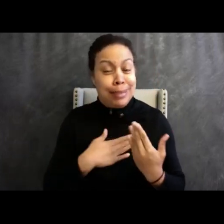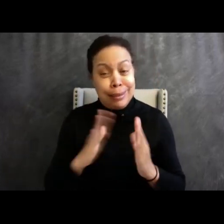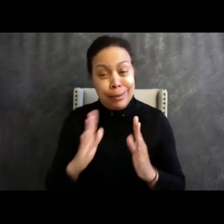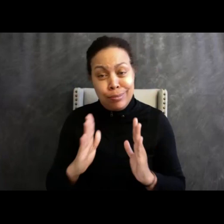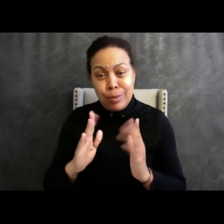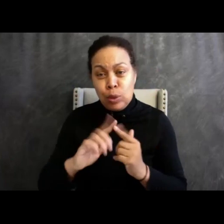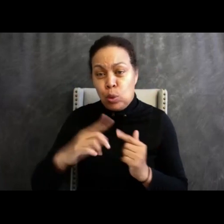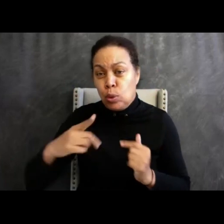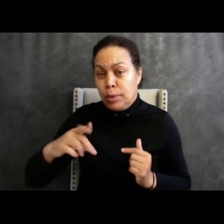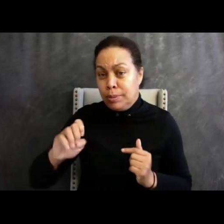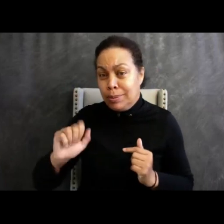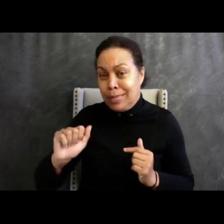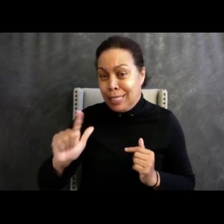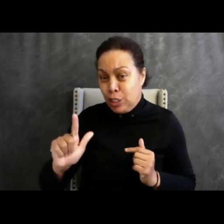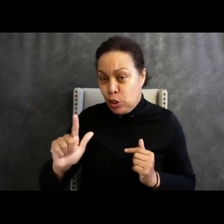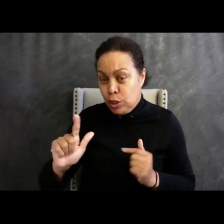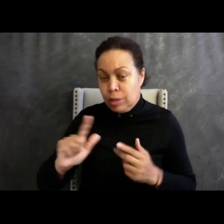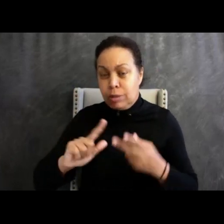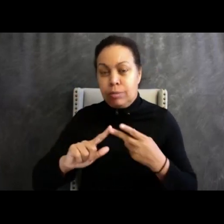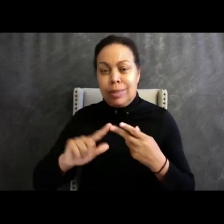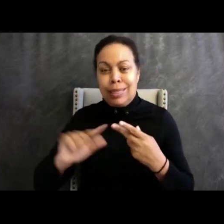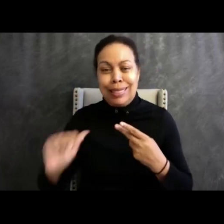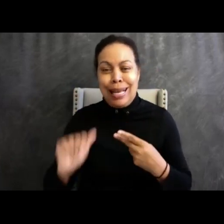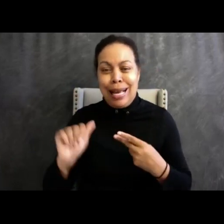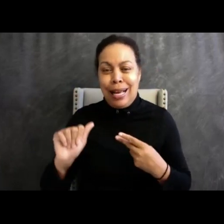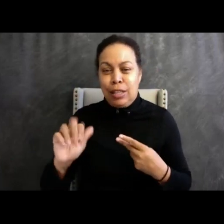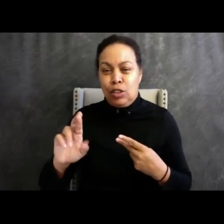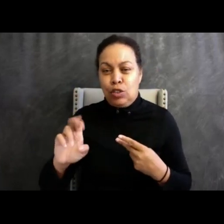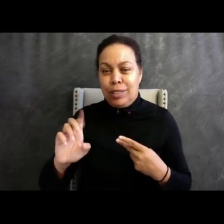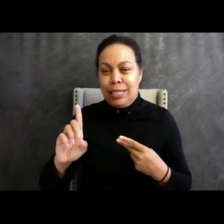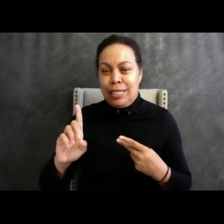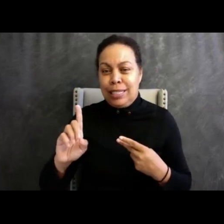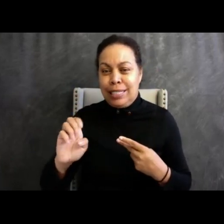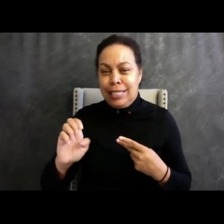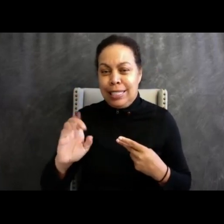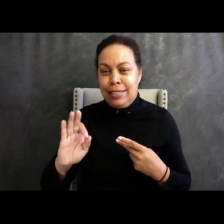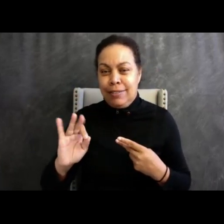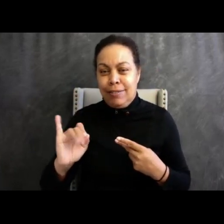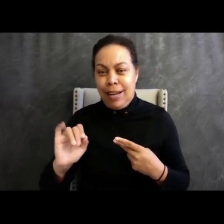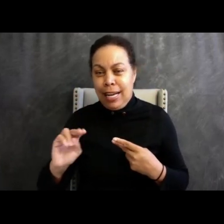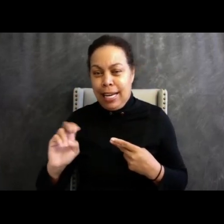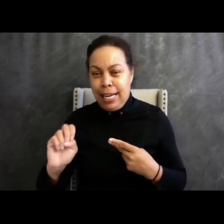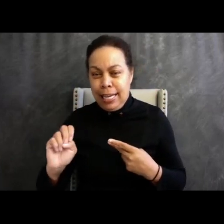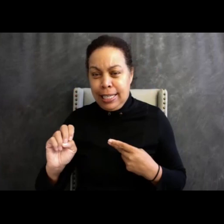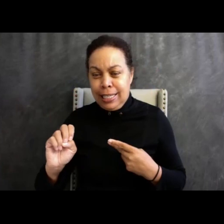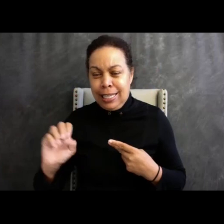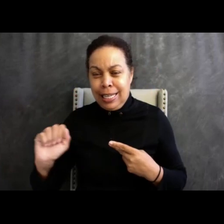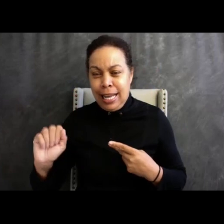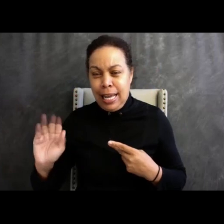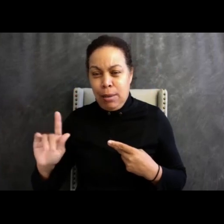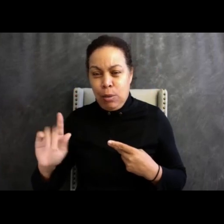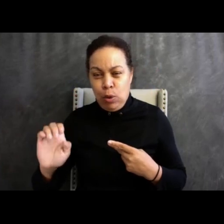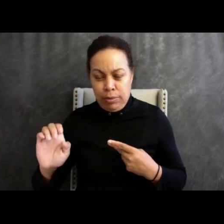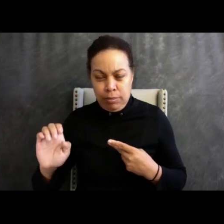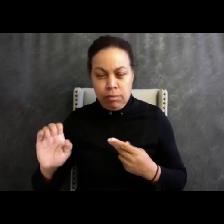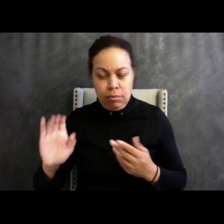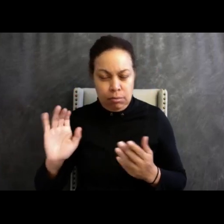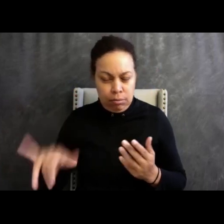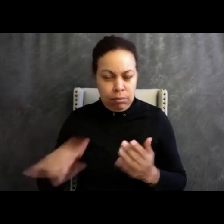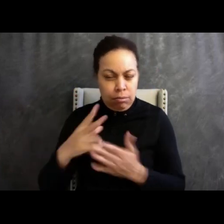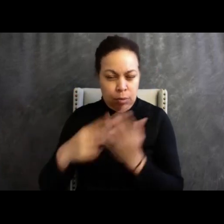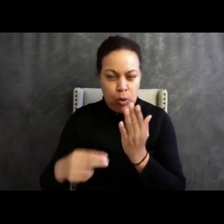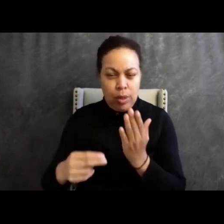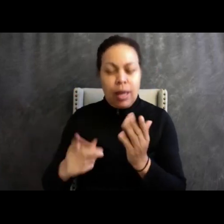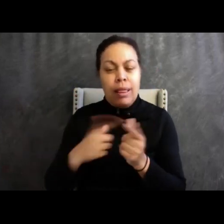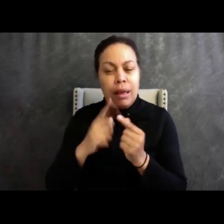at Redefine-Able, and so that you can find out more about the events and things that we're having in conjunction